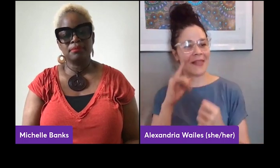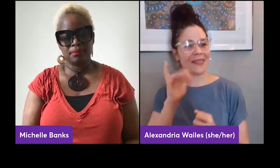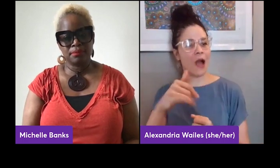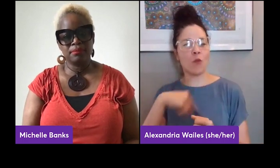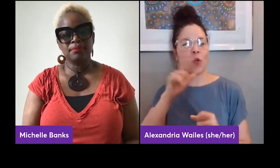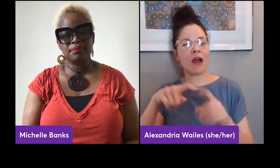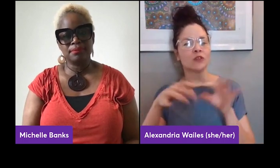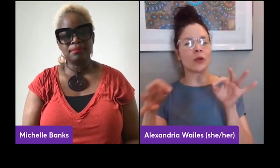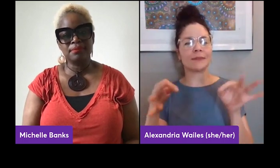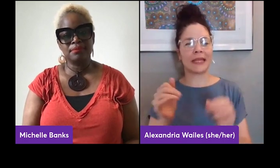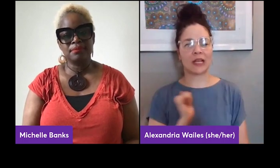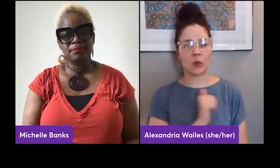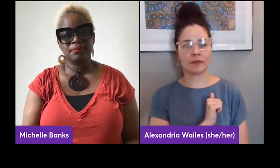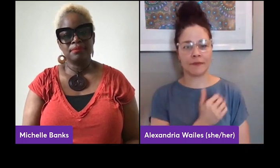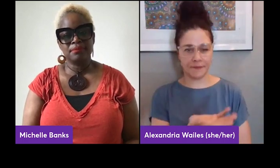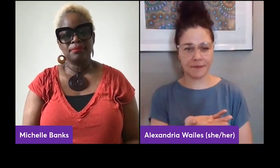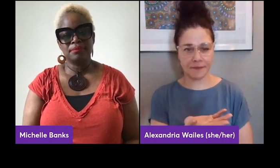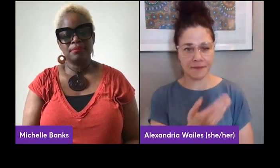explain ourselves in the room.